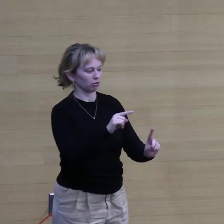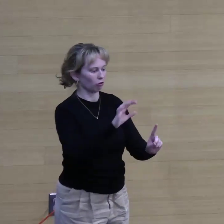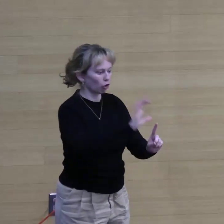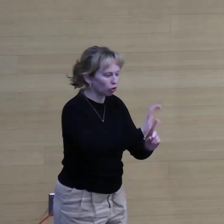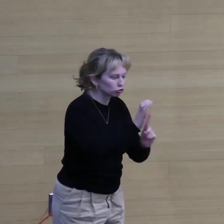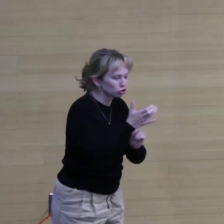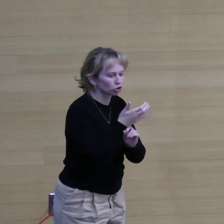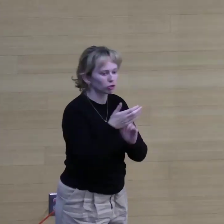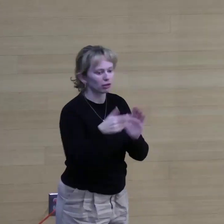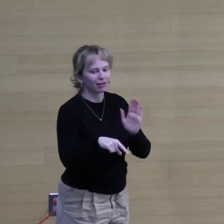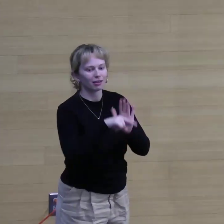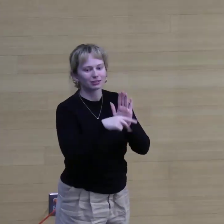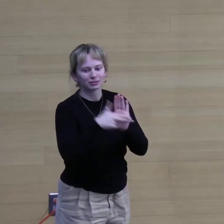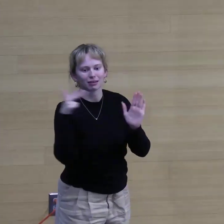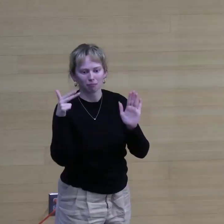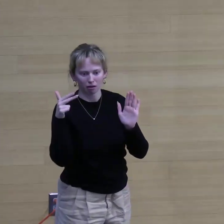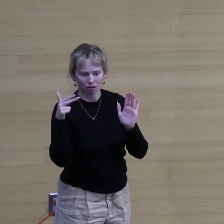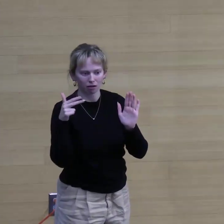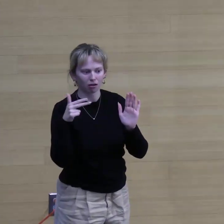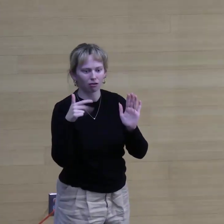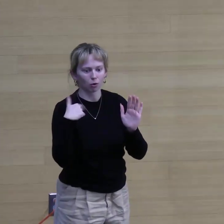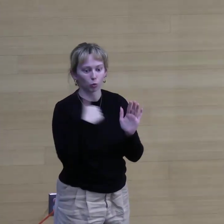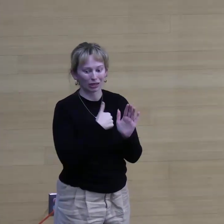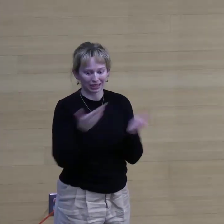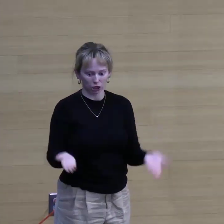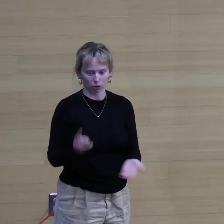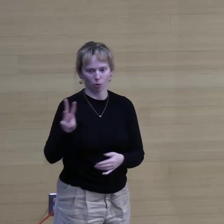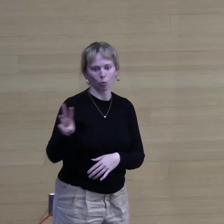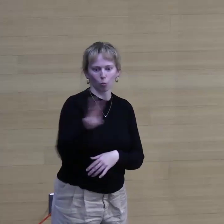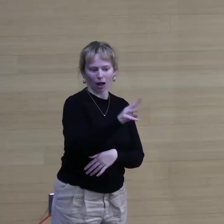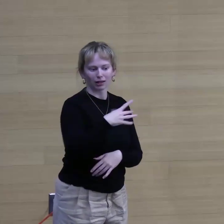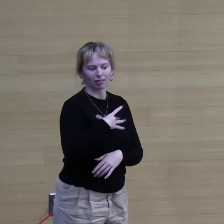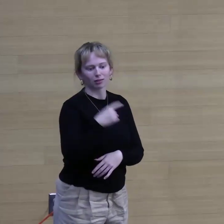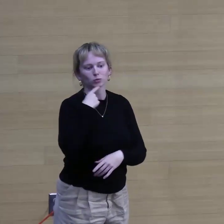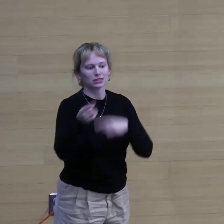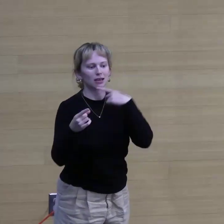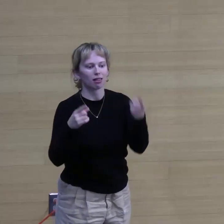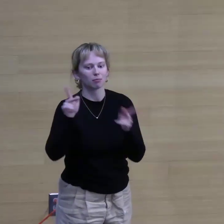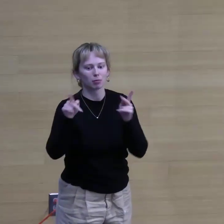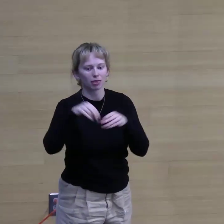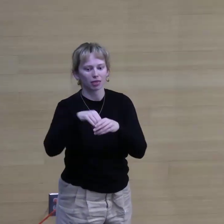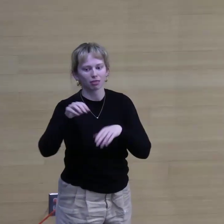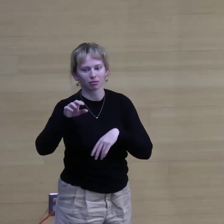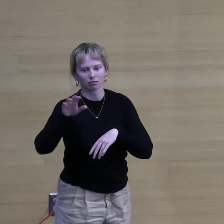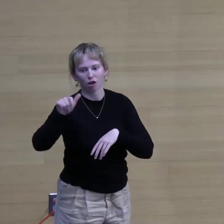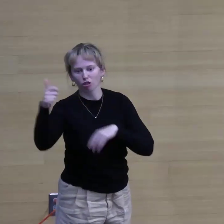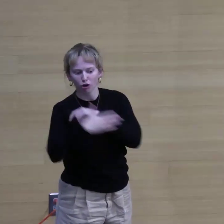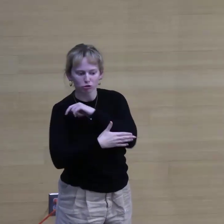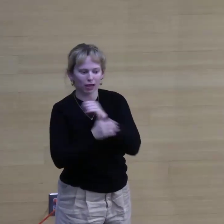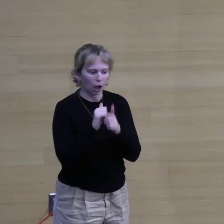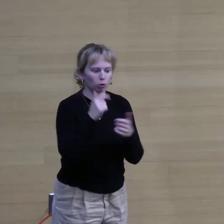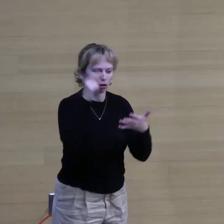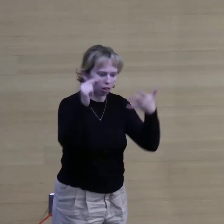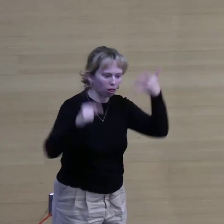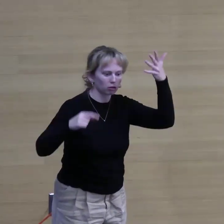and stigma that also, frankly, we here in the West like to tell folks in other countries what we think they should do and how we think they should do